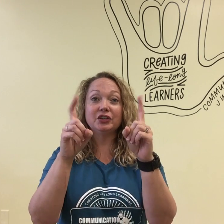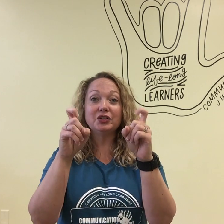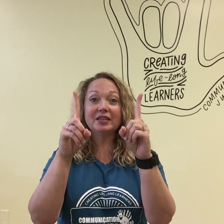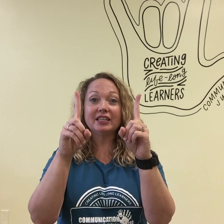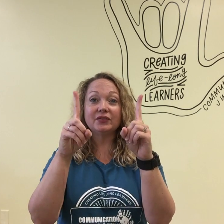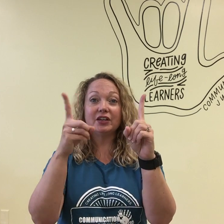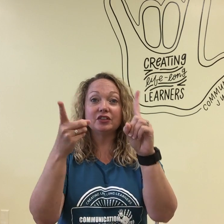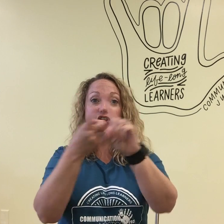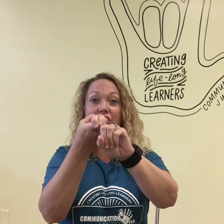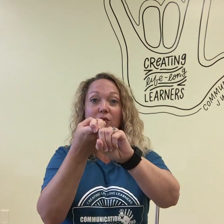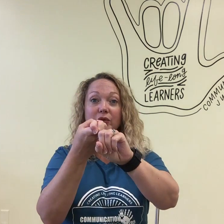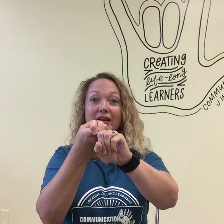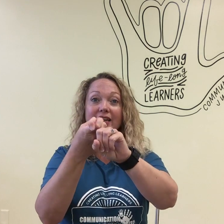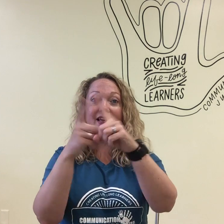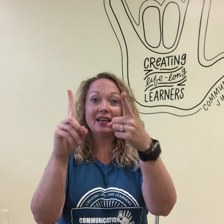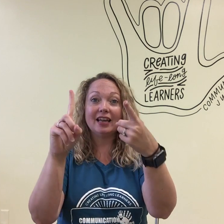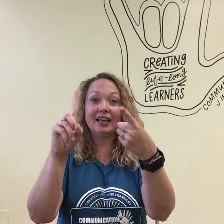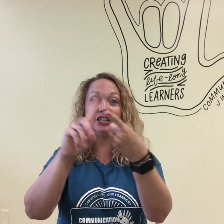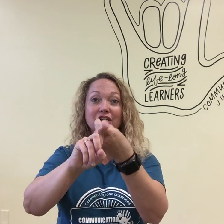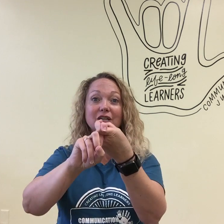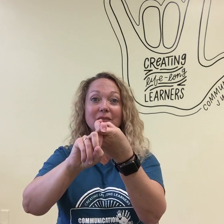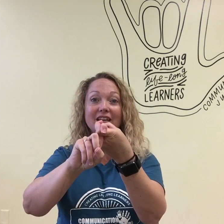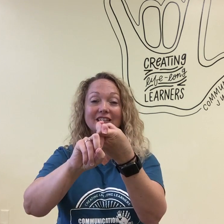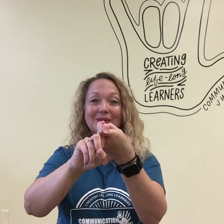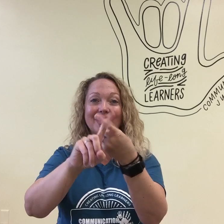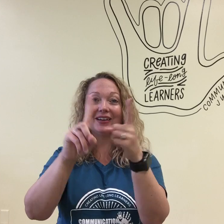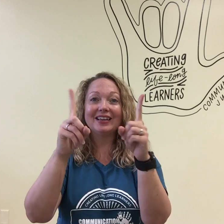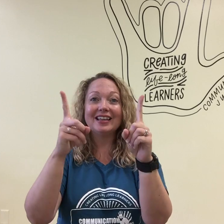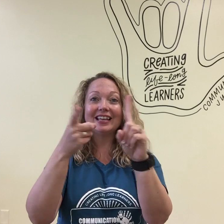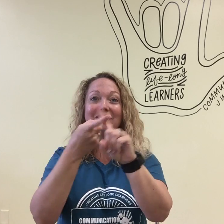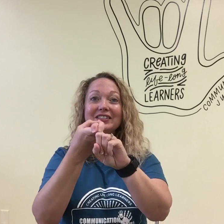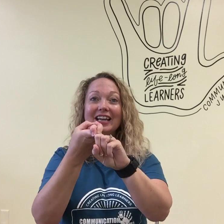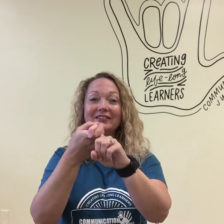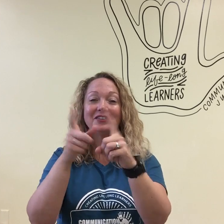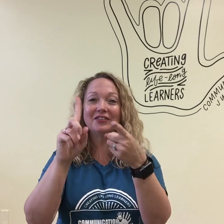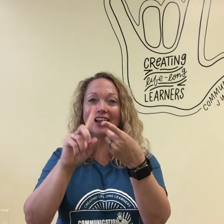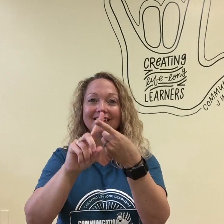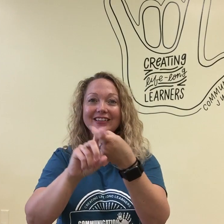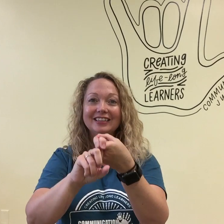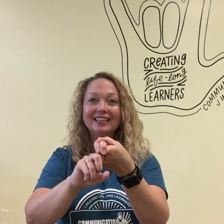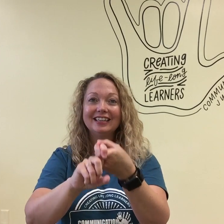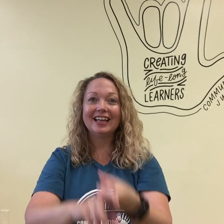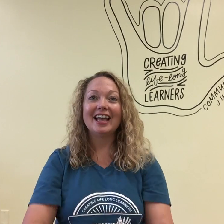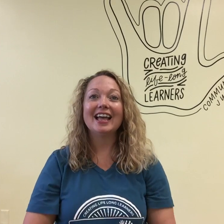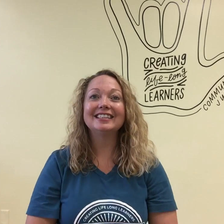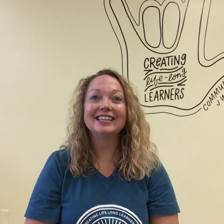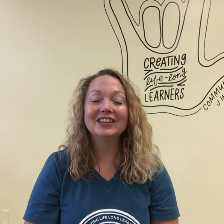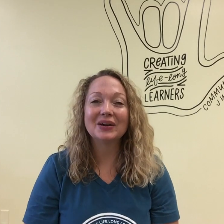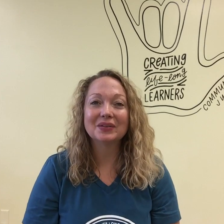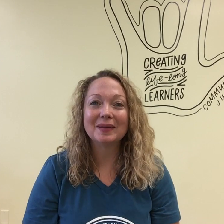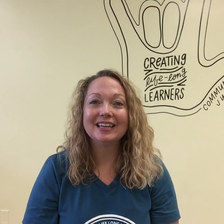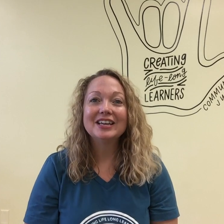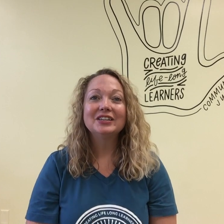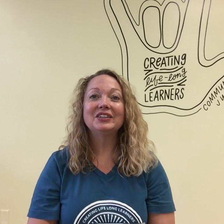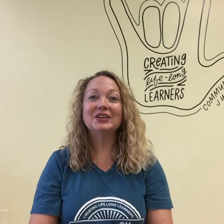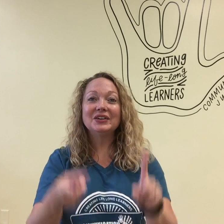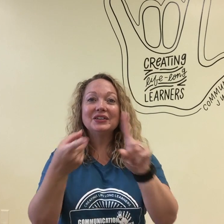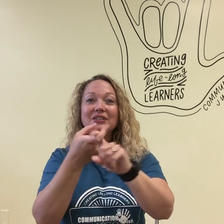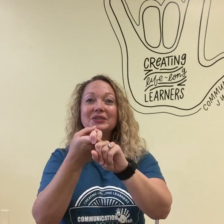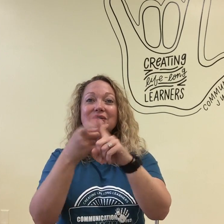2 index fingers and you hook them one way and you hook them the next way. That's our sign for friend. And sing along with me. Turn to